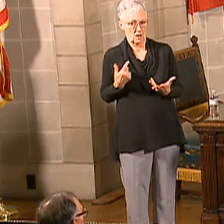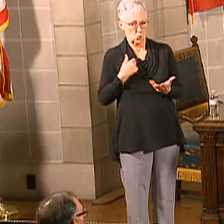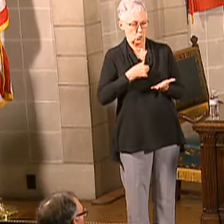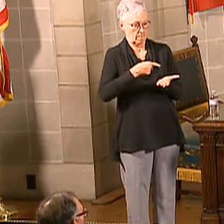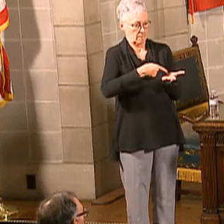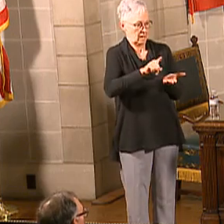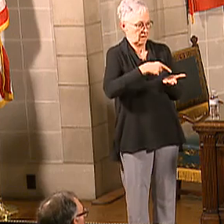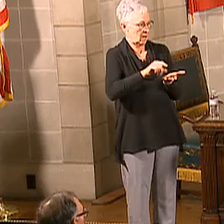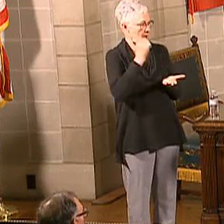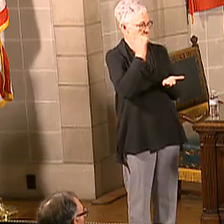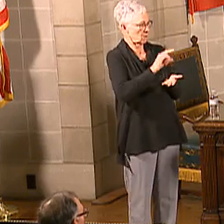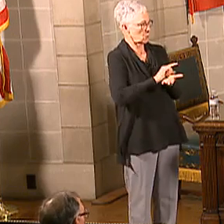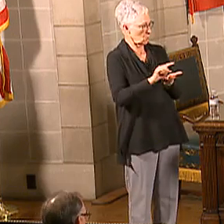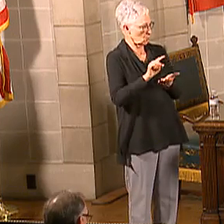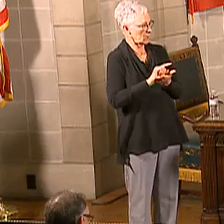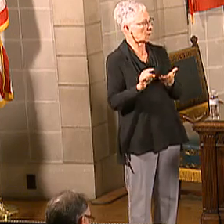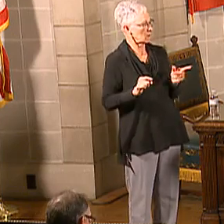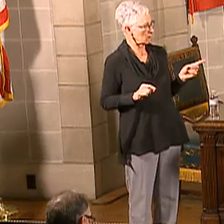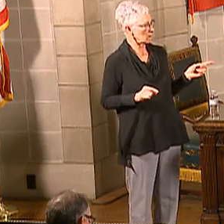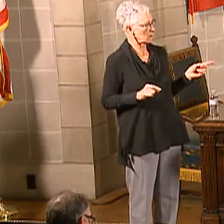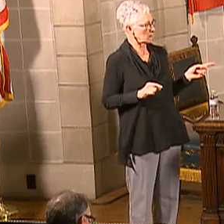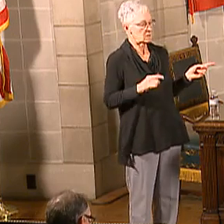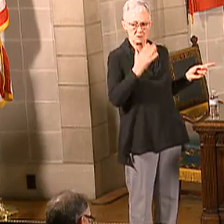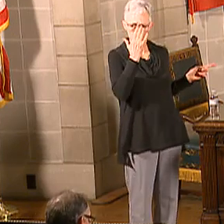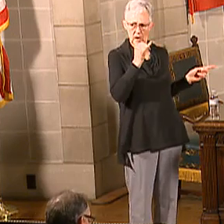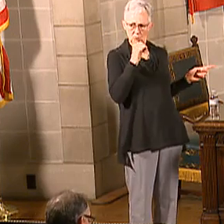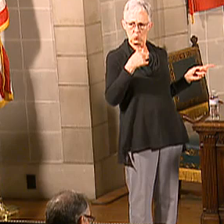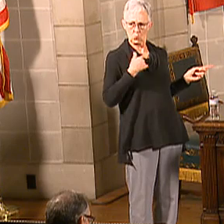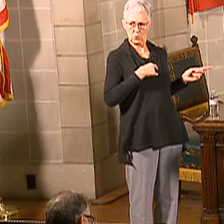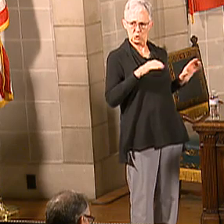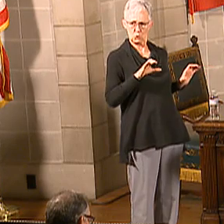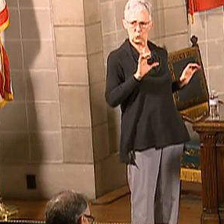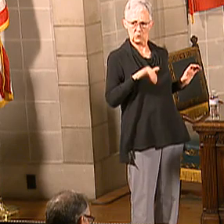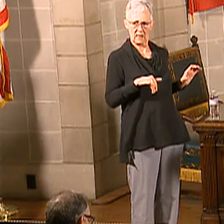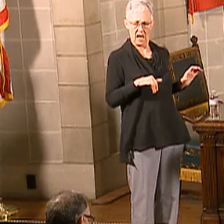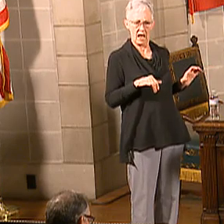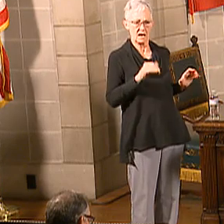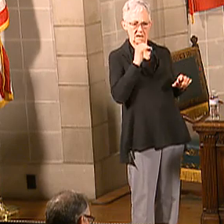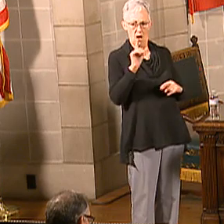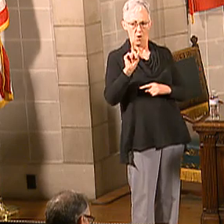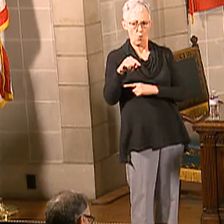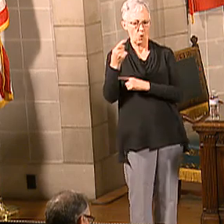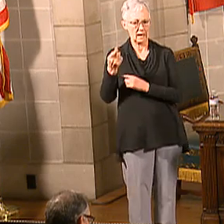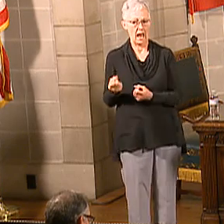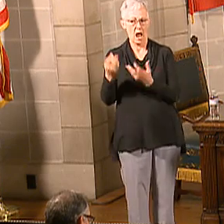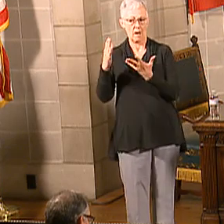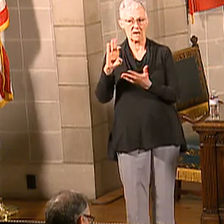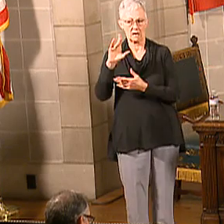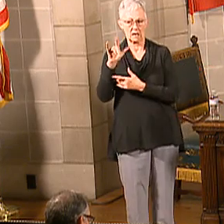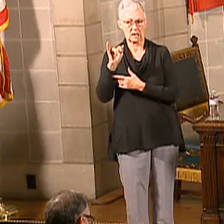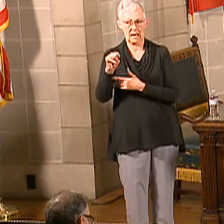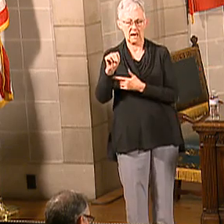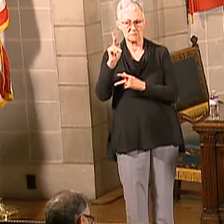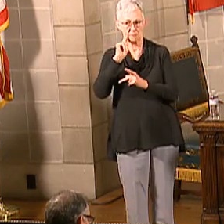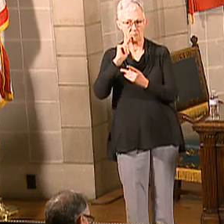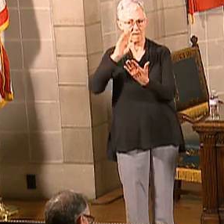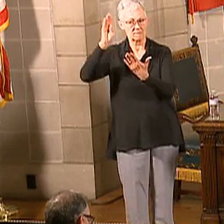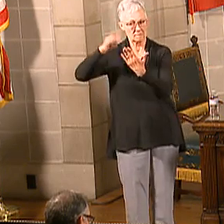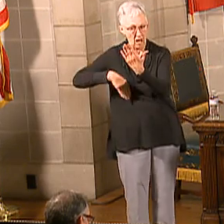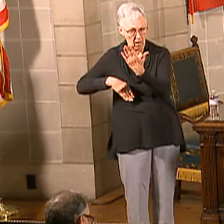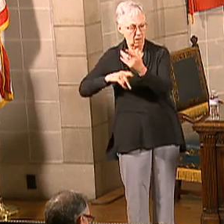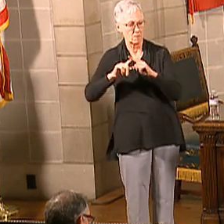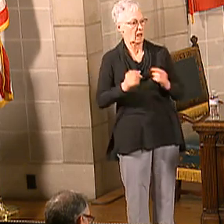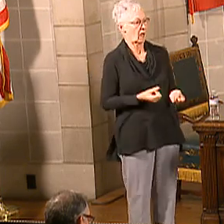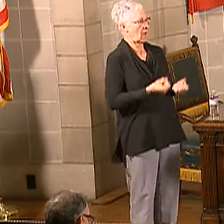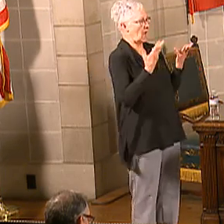that. Why don't we start doing that then with not only releasing the number of claims that were submitted, but how many claims that we paid for that week? All right, I can And do then that. we can go back and get